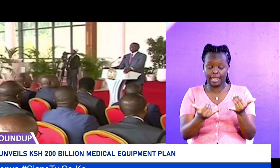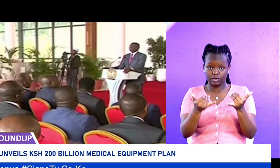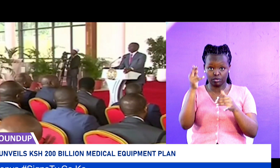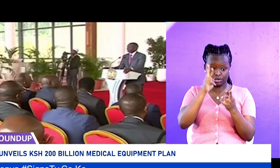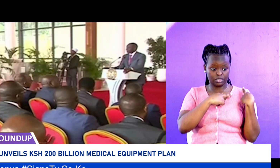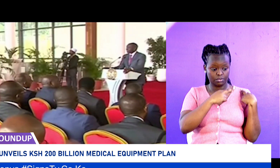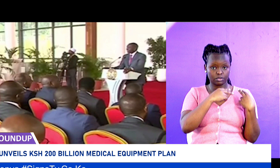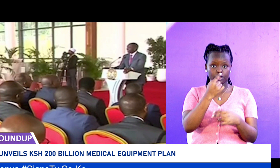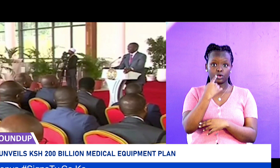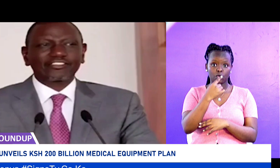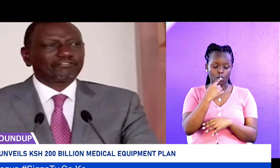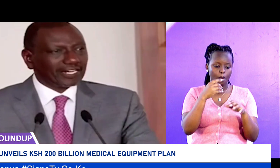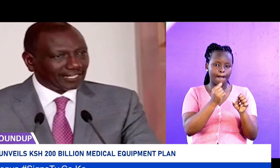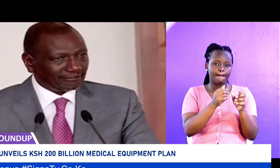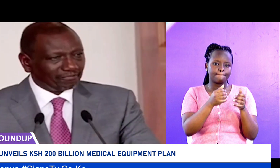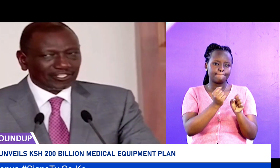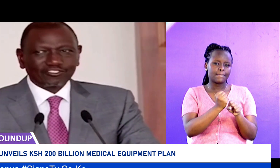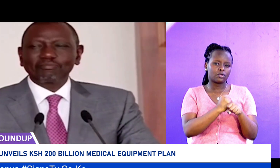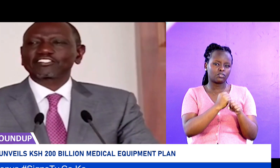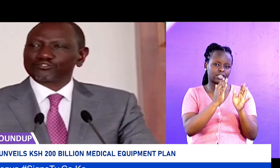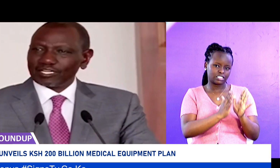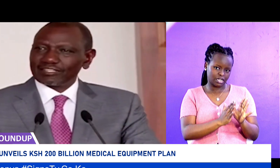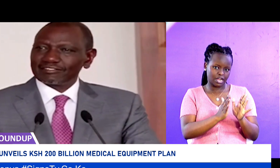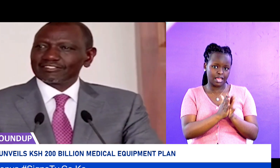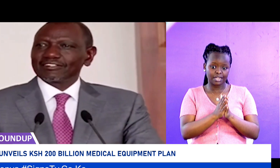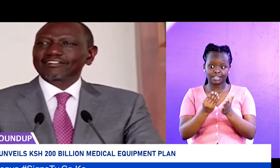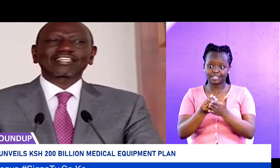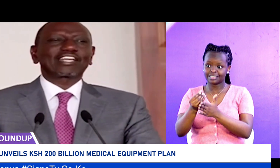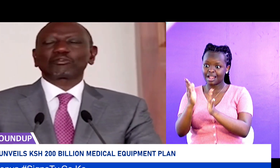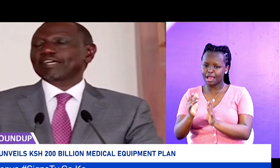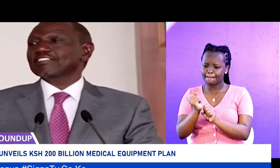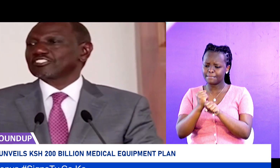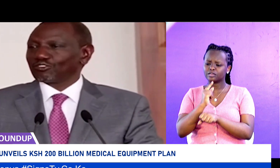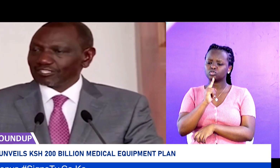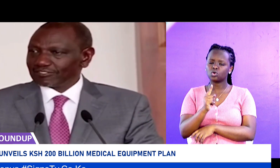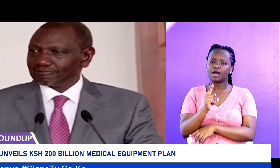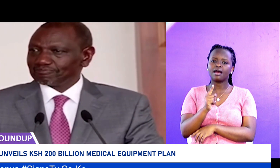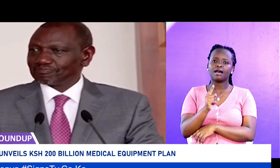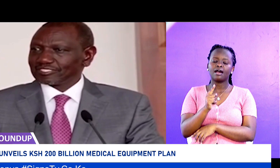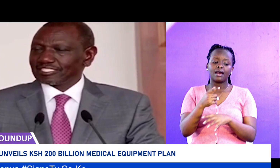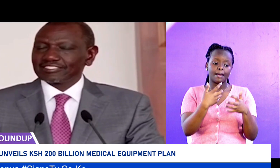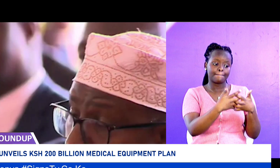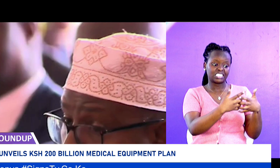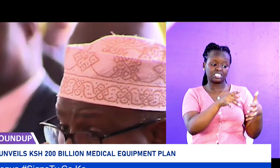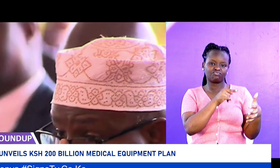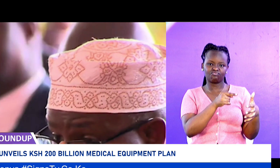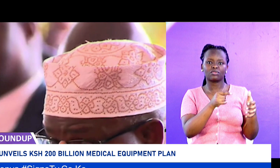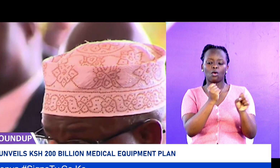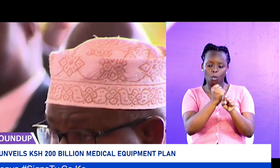of the manufacturer and the vendor to make sure that the equipment is installed, the equipment is working, and